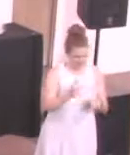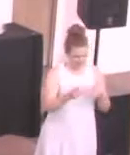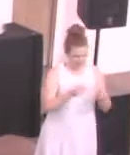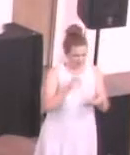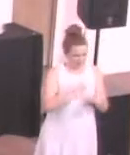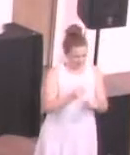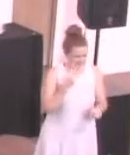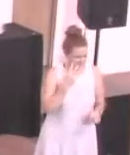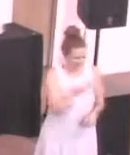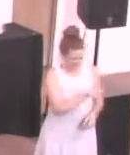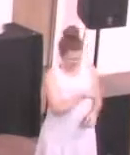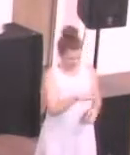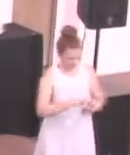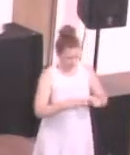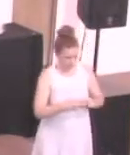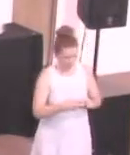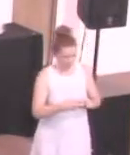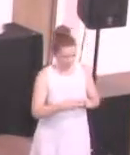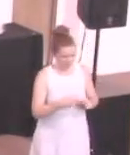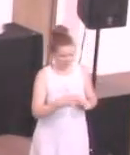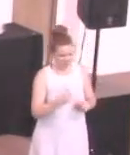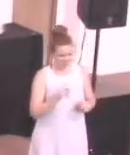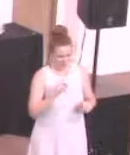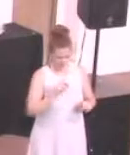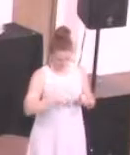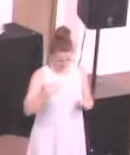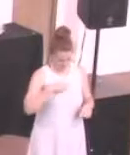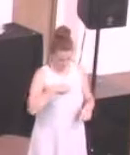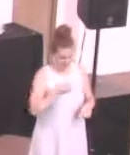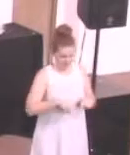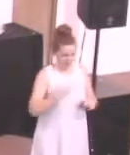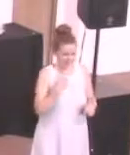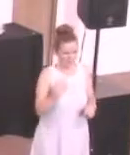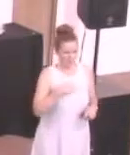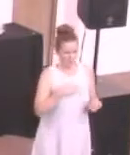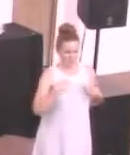problems all over us, even before we admit that we've got them, amen?